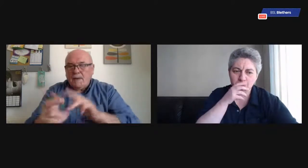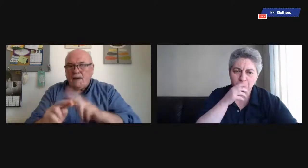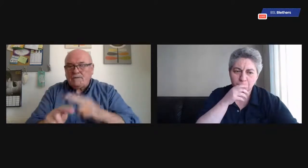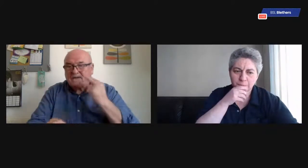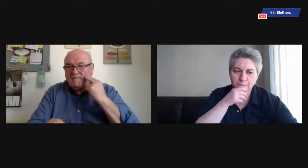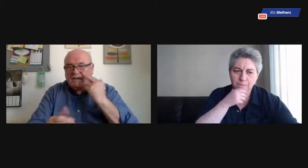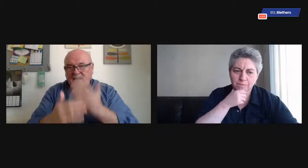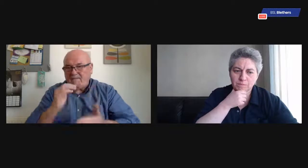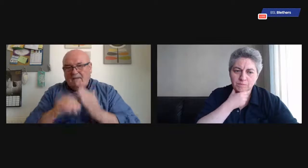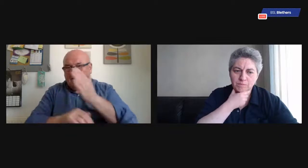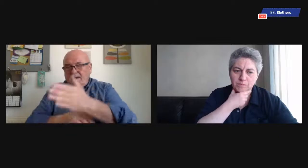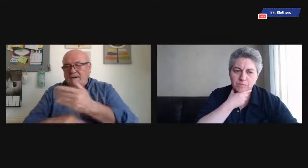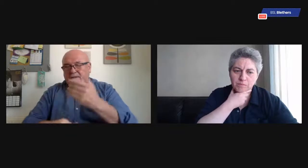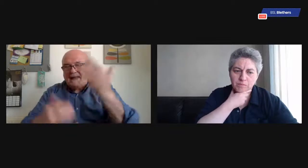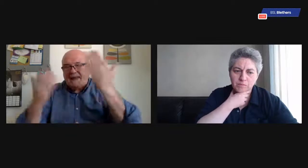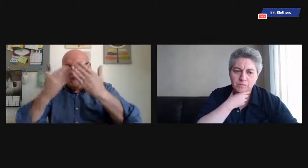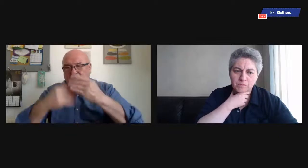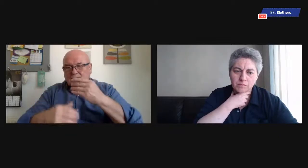the